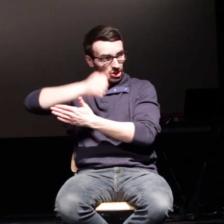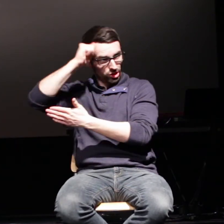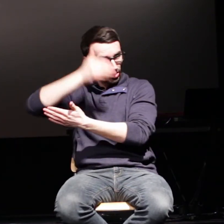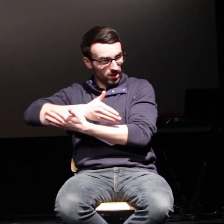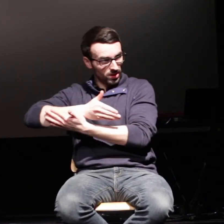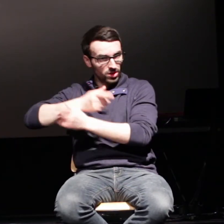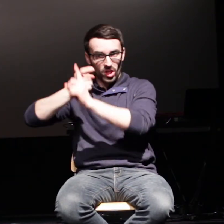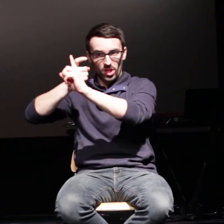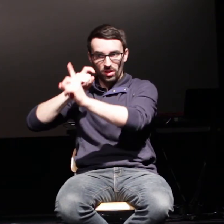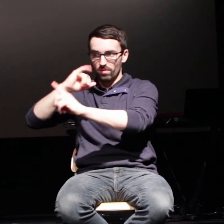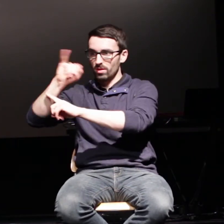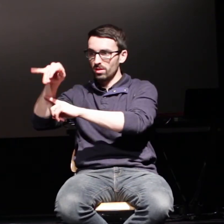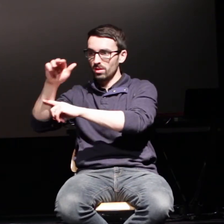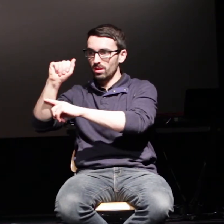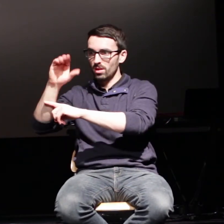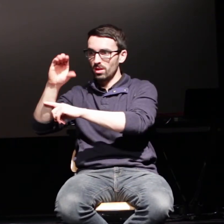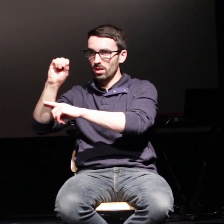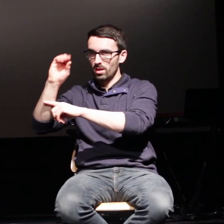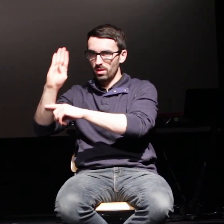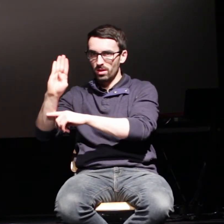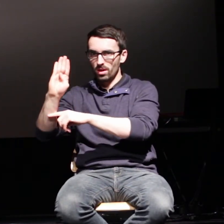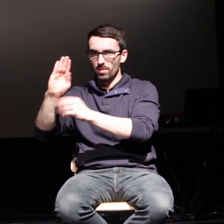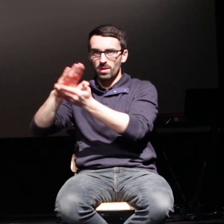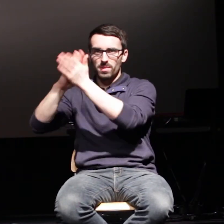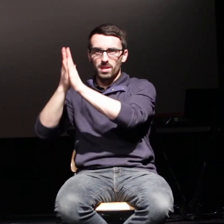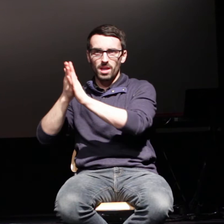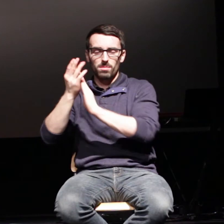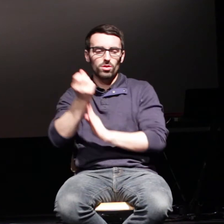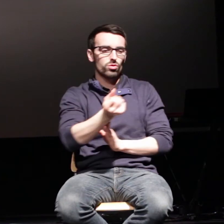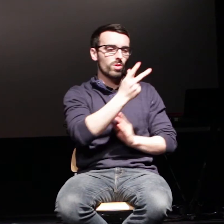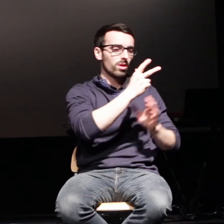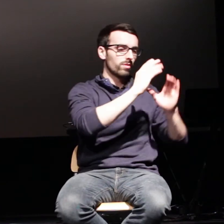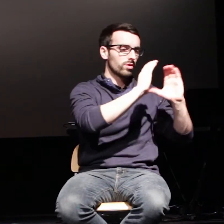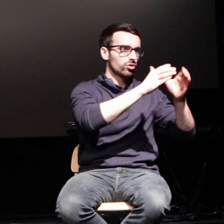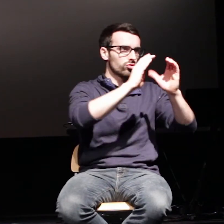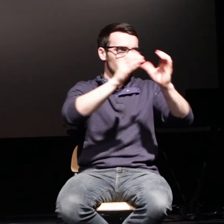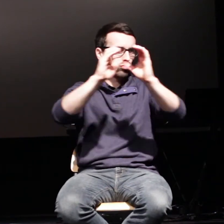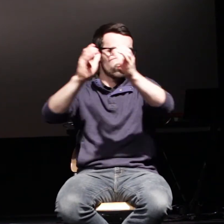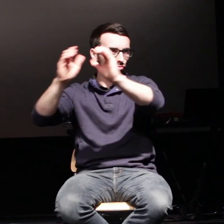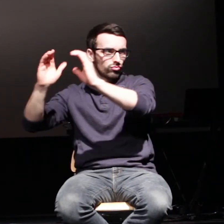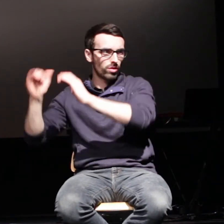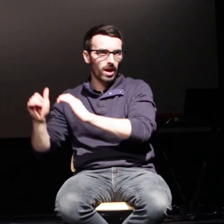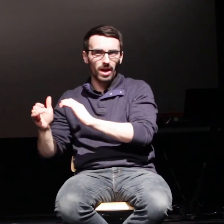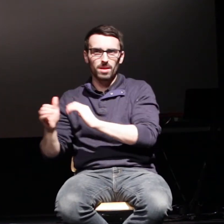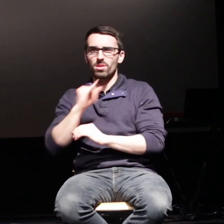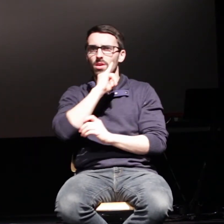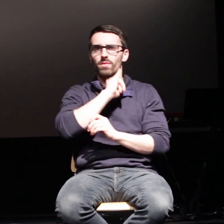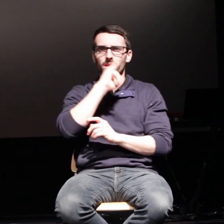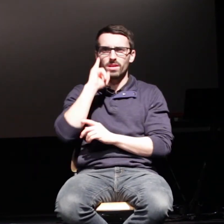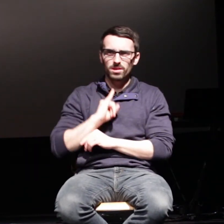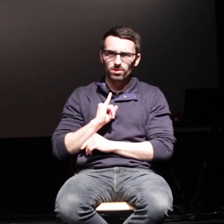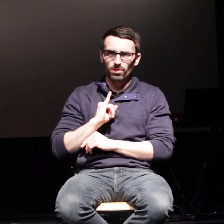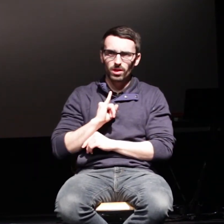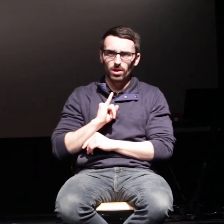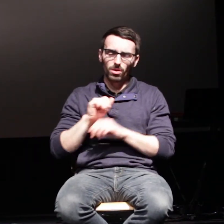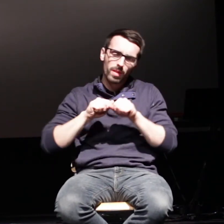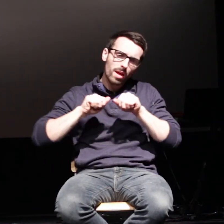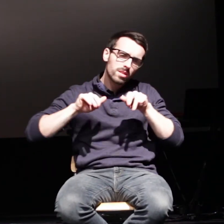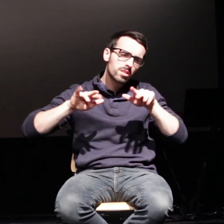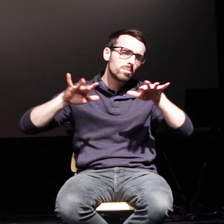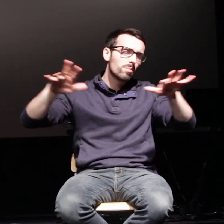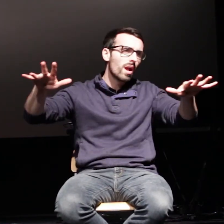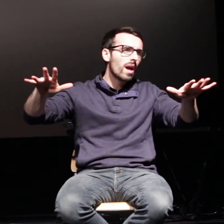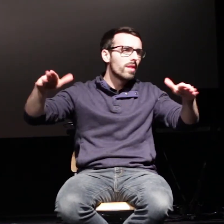of Israel, right? Jesus comes along and Jesus calls 12 disciples to begin this new movement, this